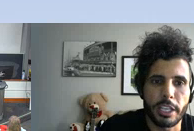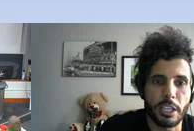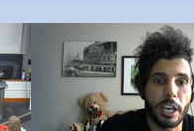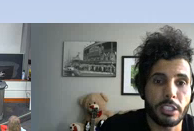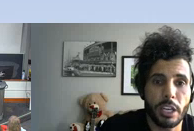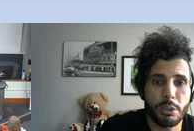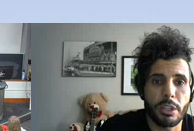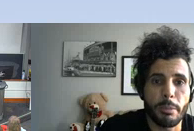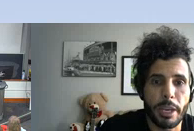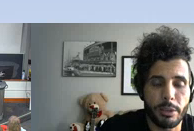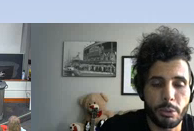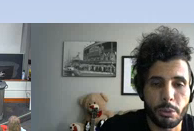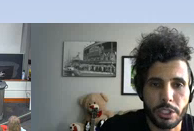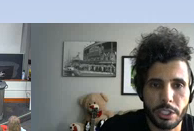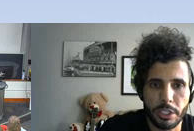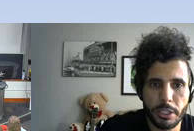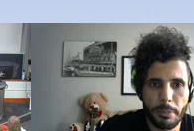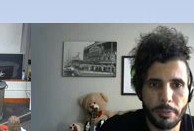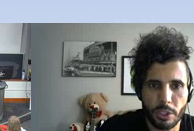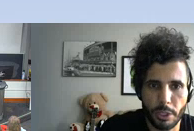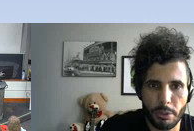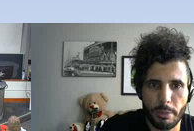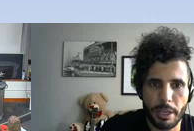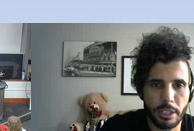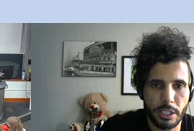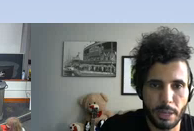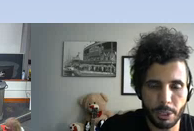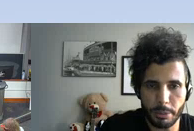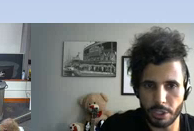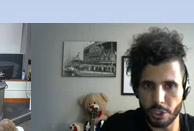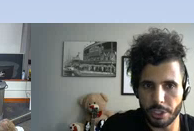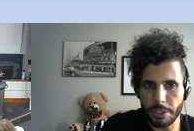say, I talked to the man who works here. So the man is in object position here.